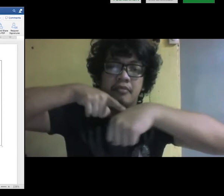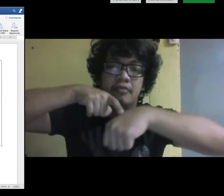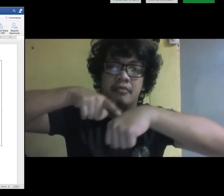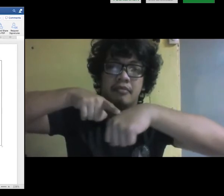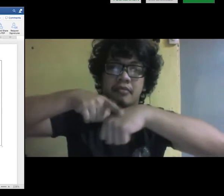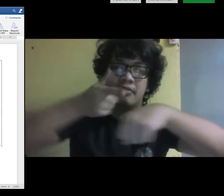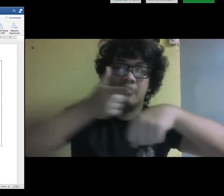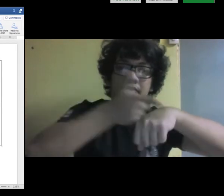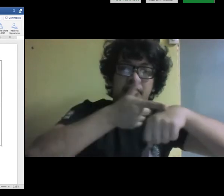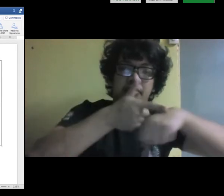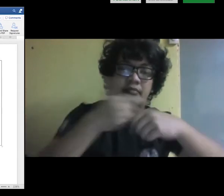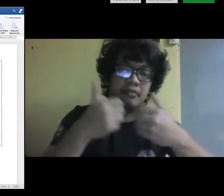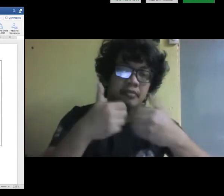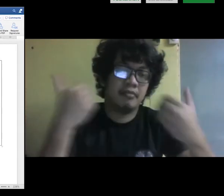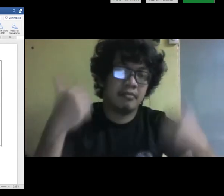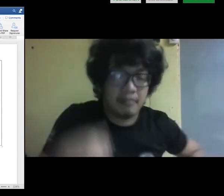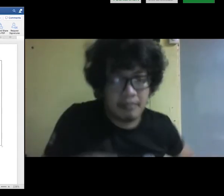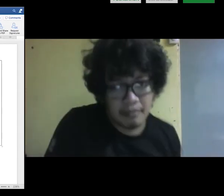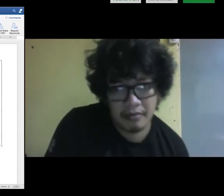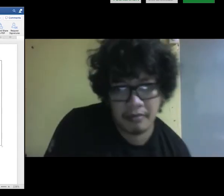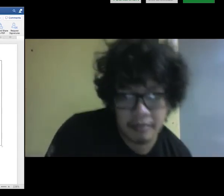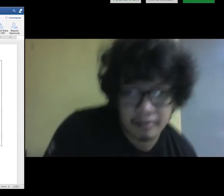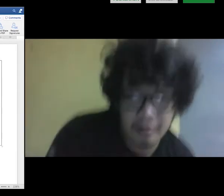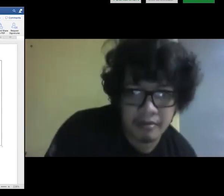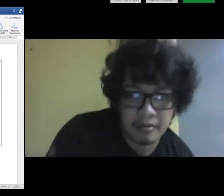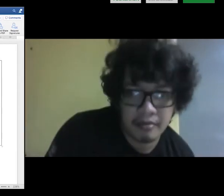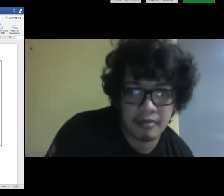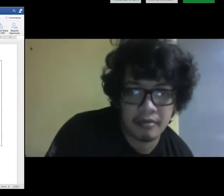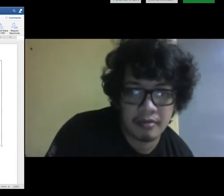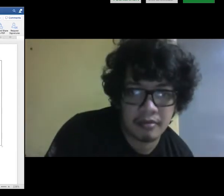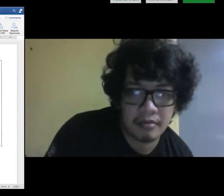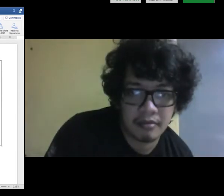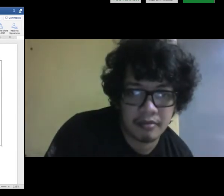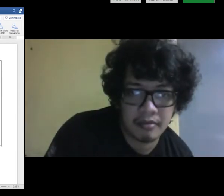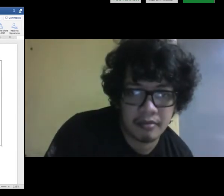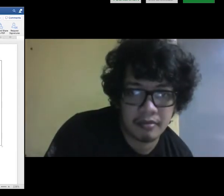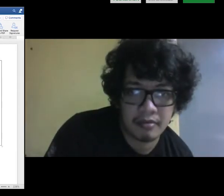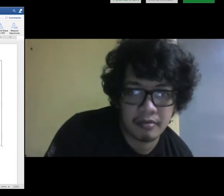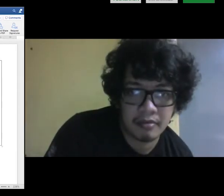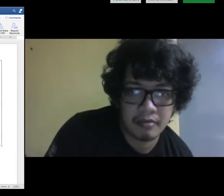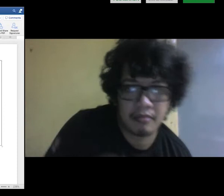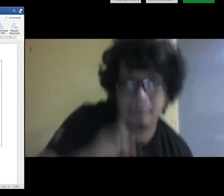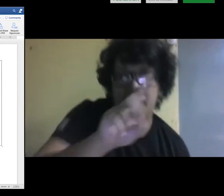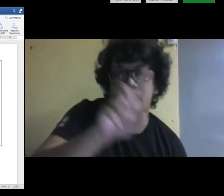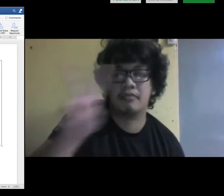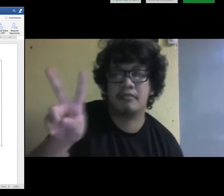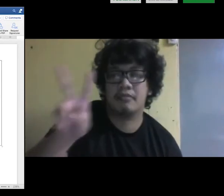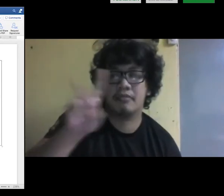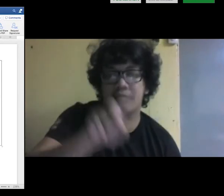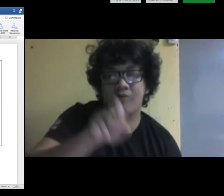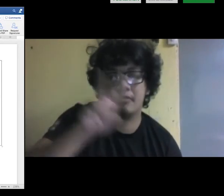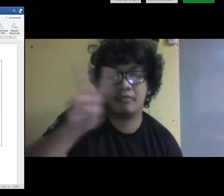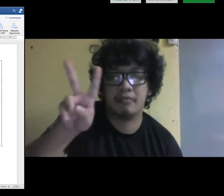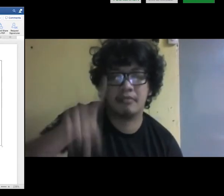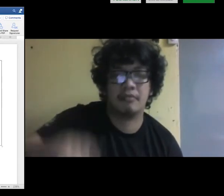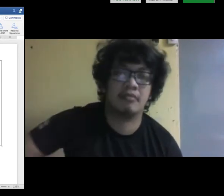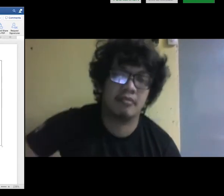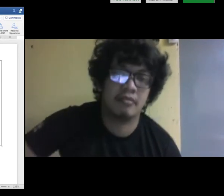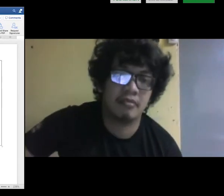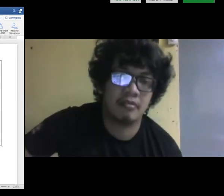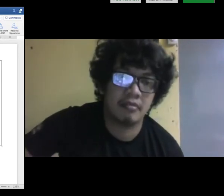the surface of the finger. Okay. Do you always have the thumb extended or